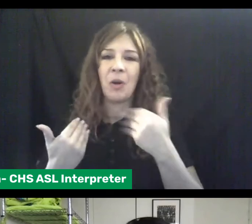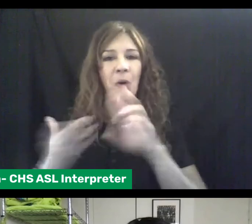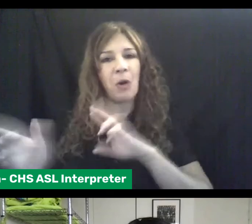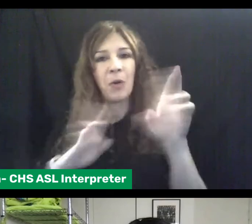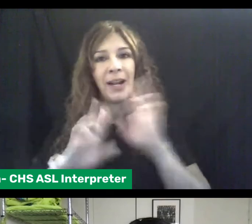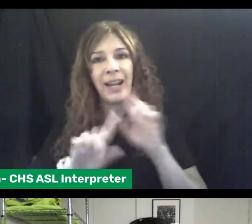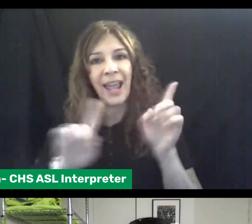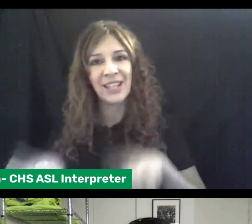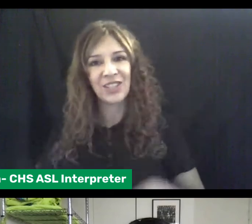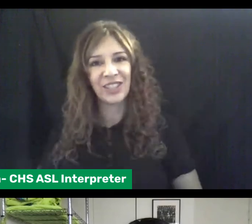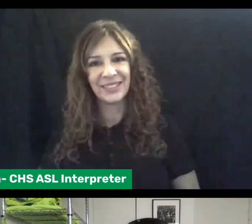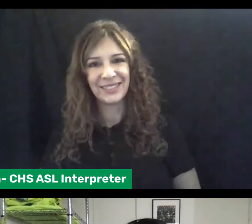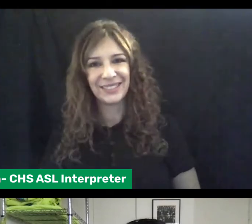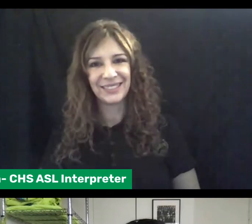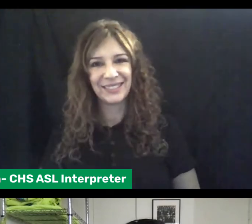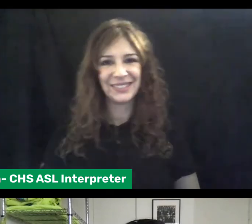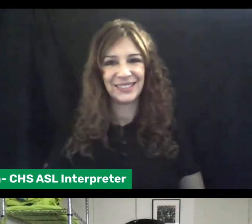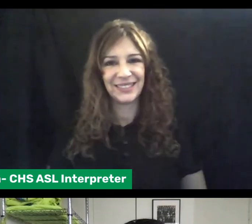contestarlas.